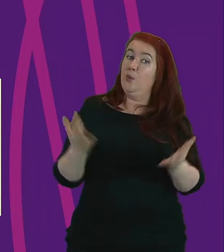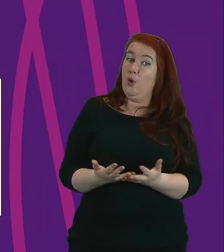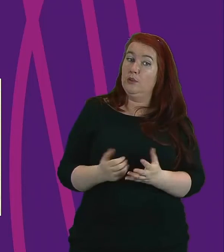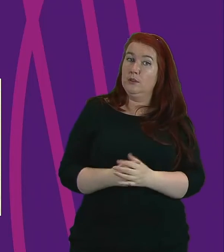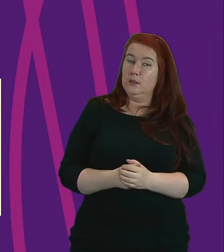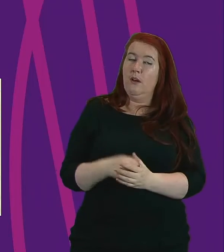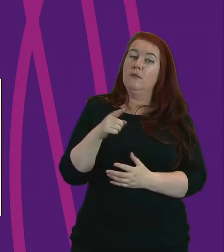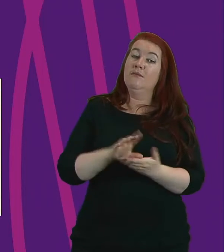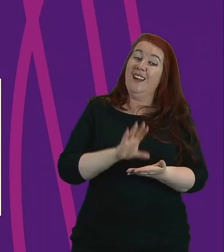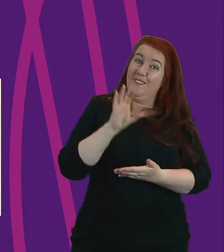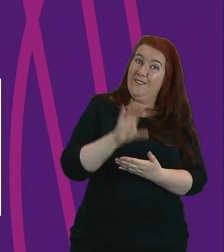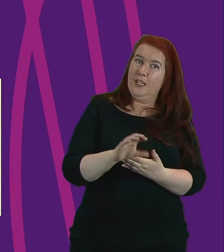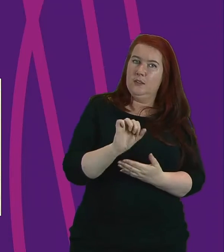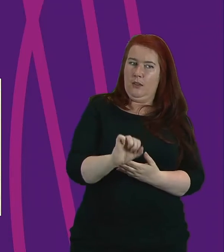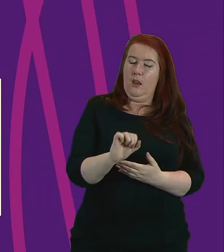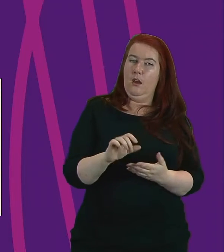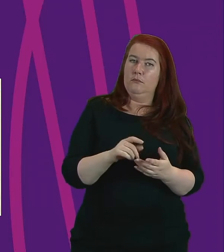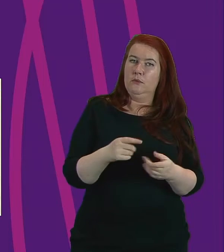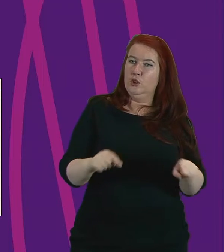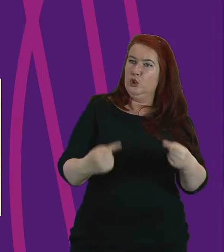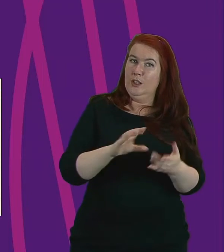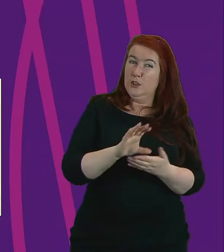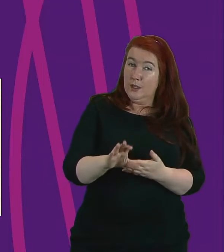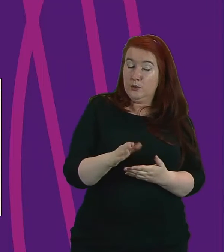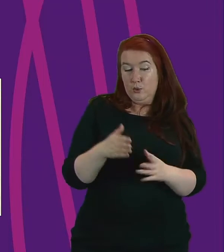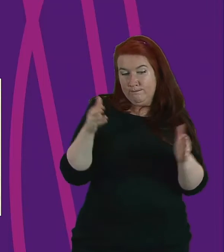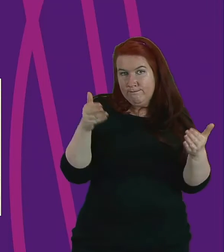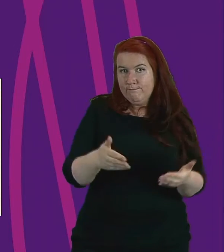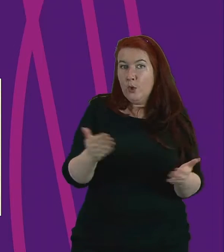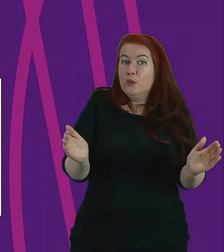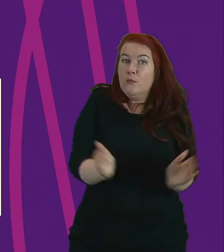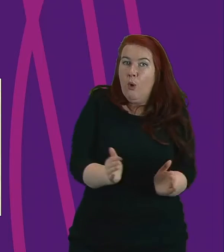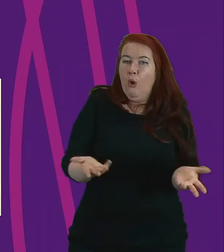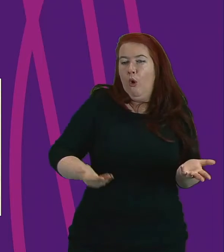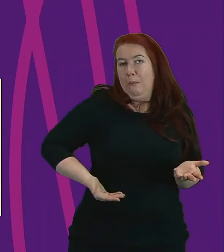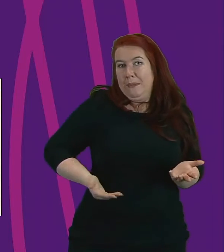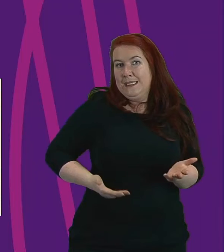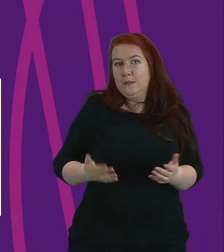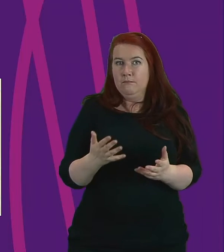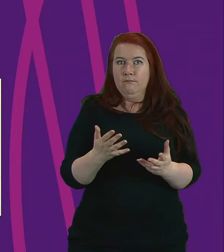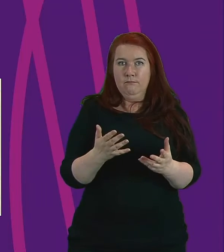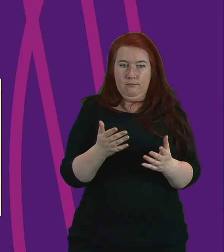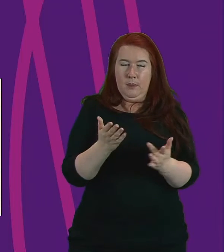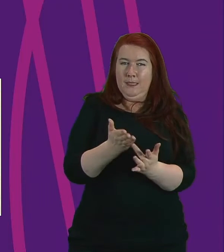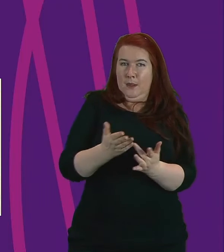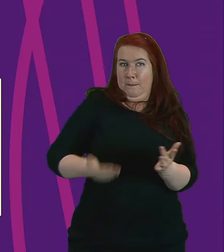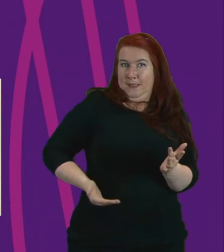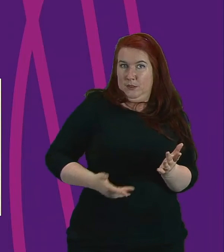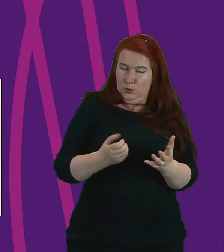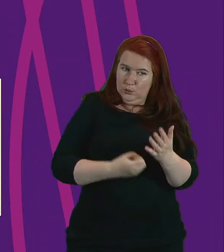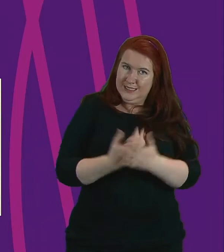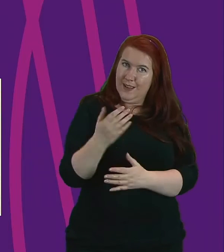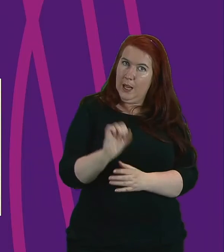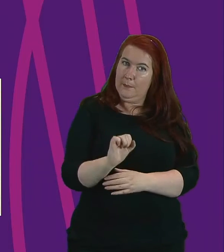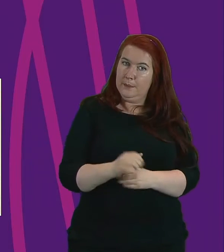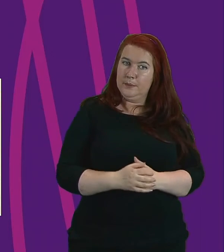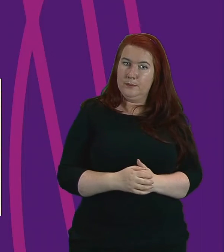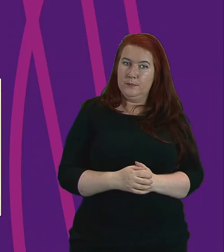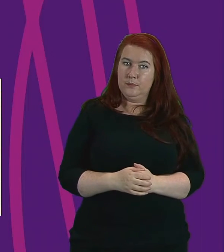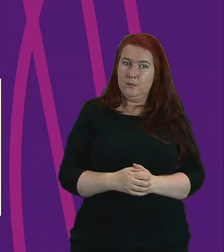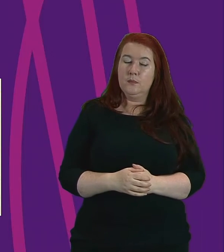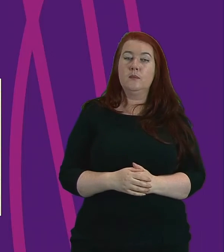Advanced Manufacturing Challenge Fund to help small and medium-sized enterprises develop their manufacturing capabilities. The oddly named Internet of